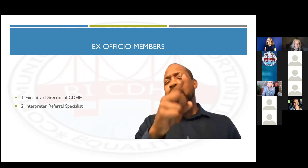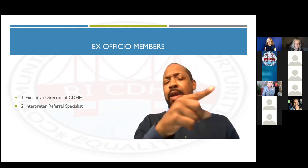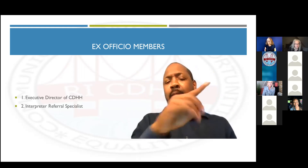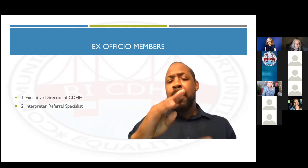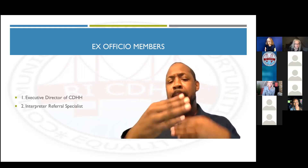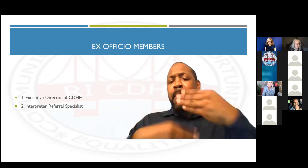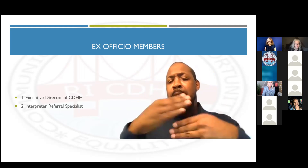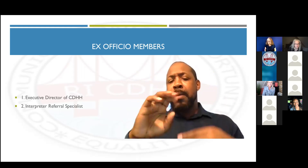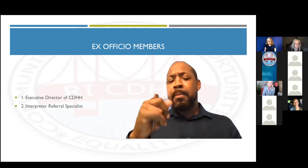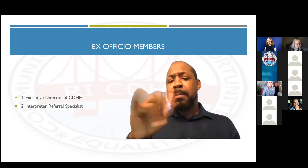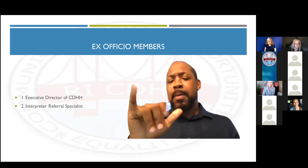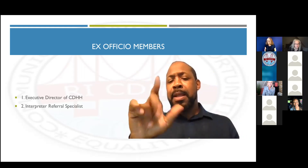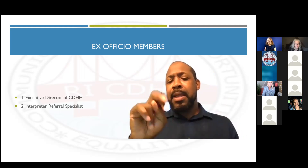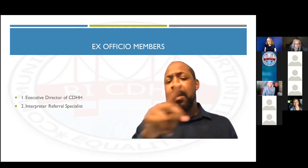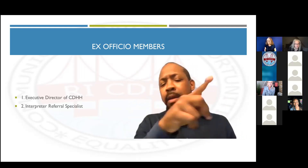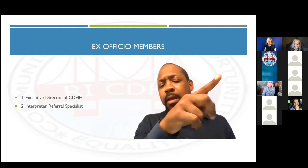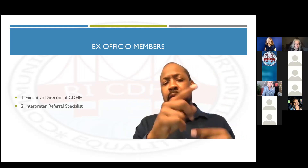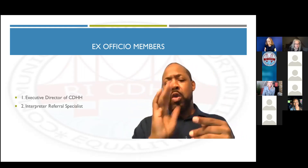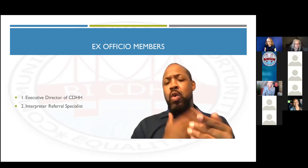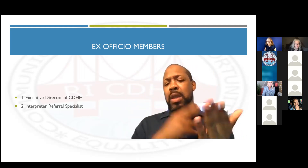So there are two of us. Actually, it's Bethany